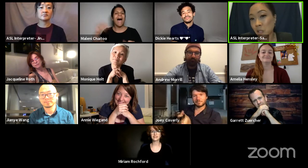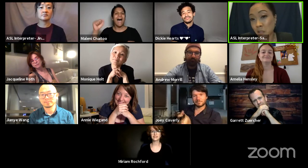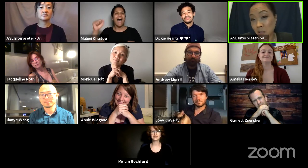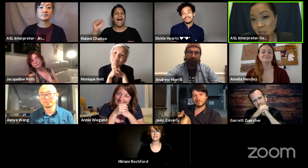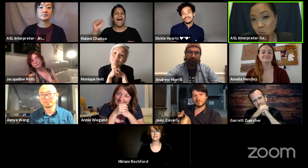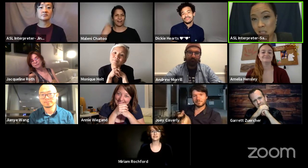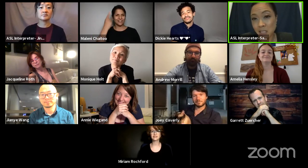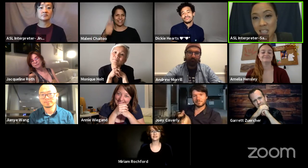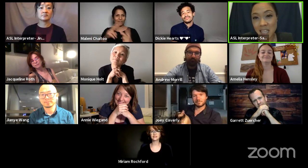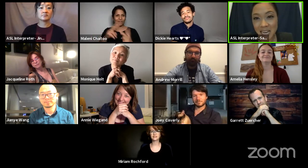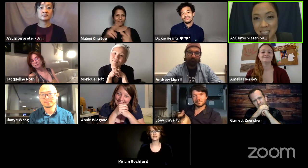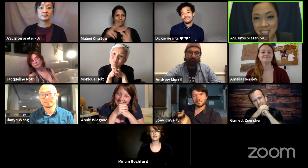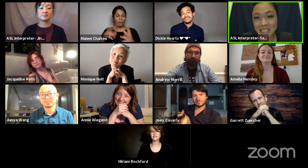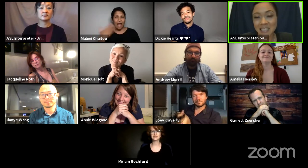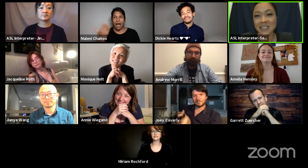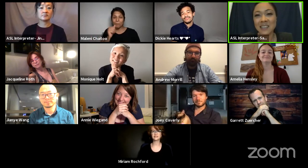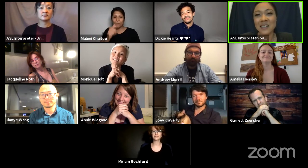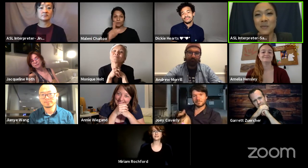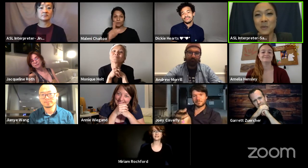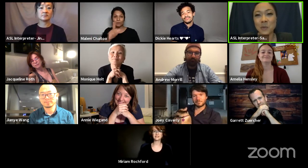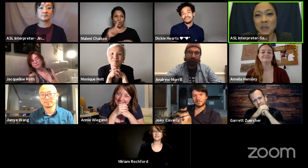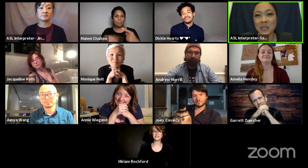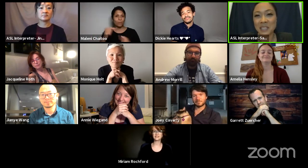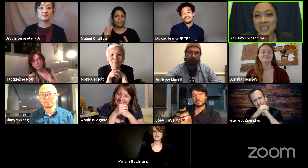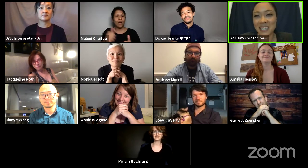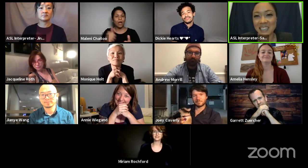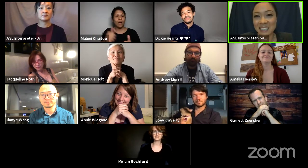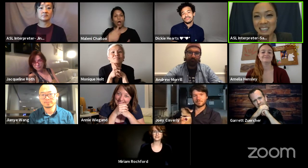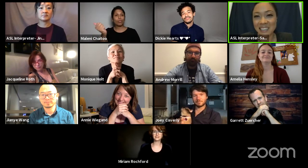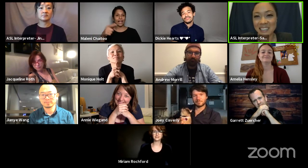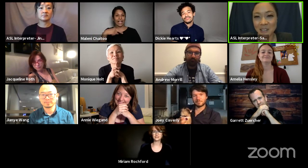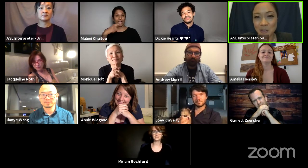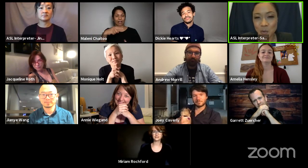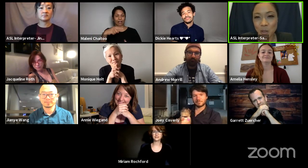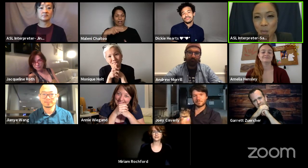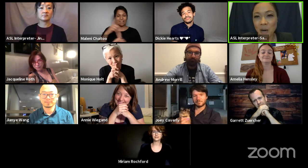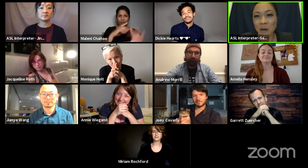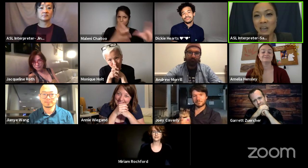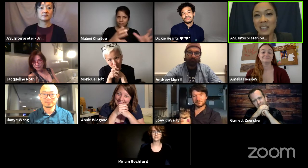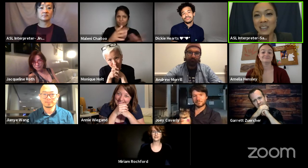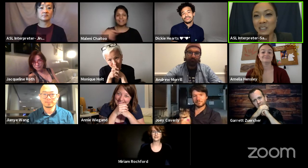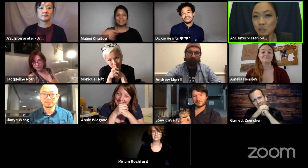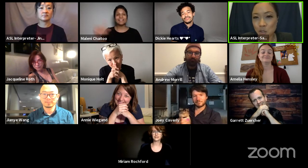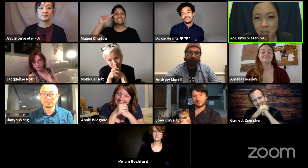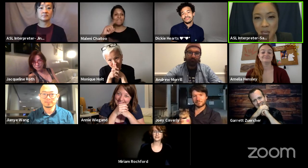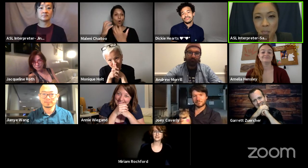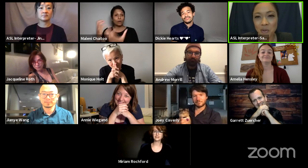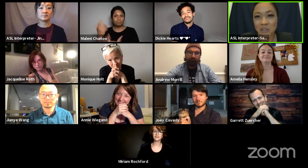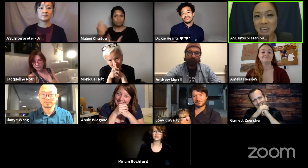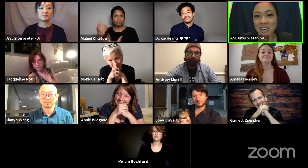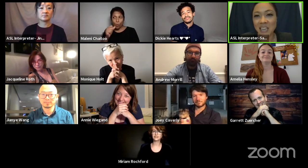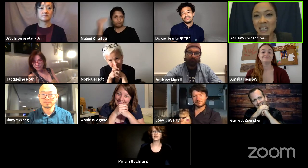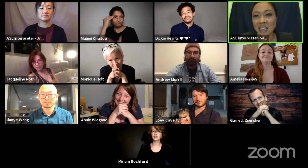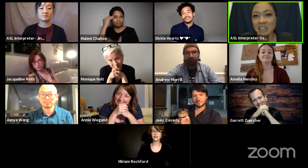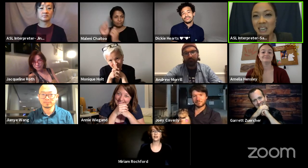the linguistics class. Those were things that I liked learning about. I understood that portion. And